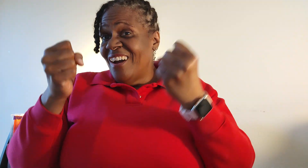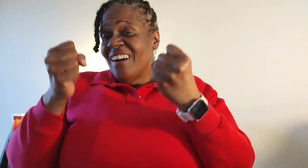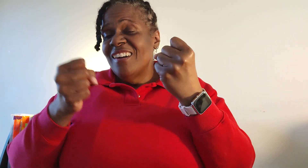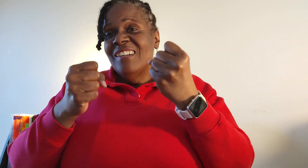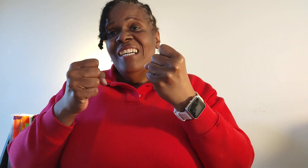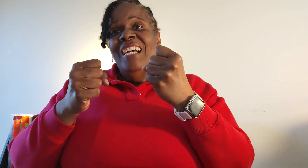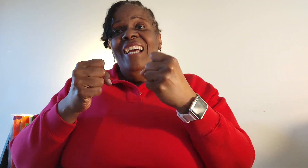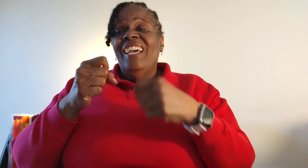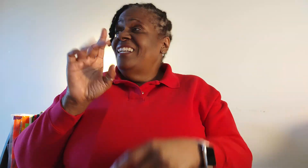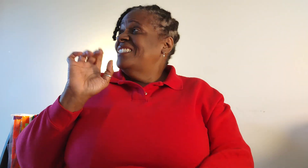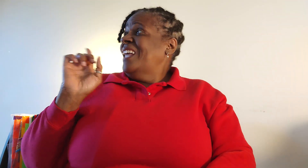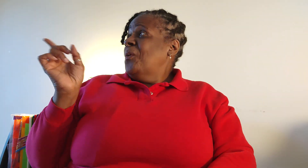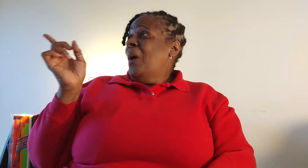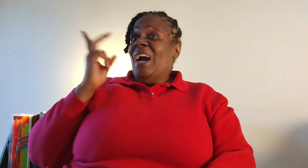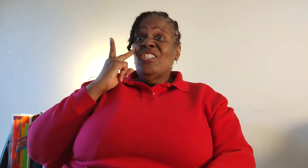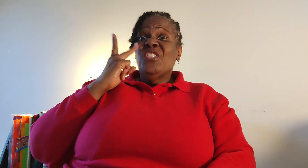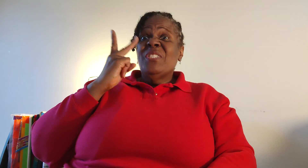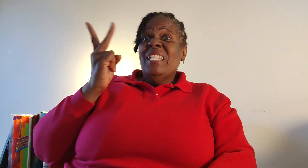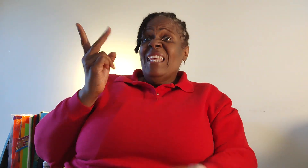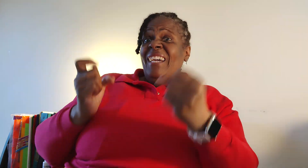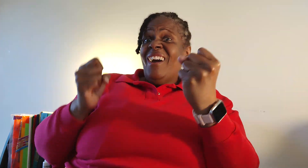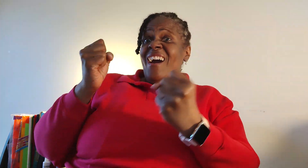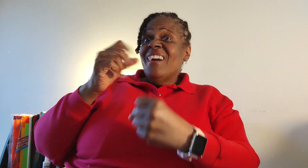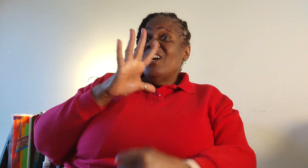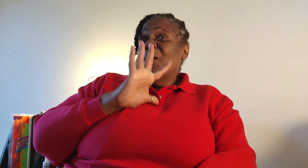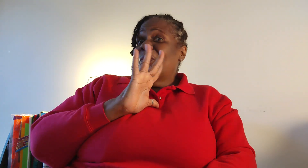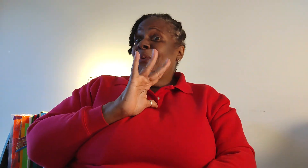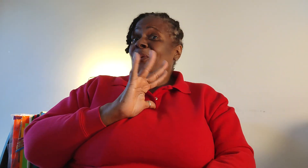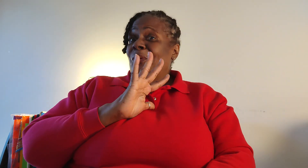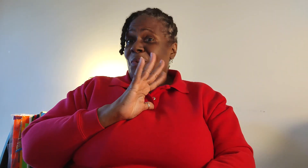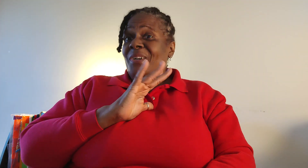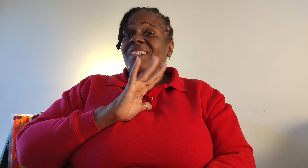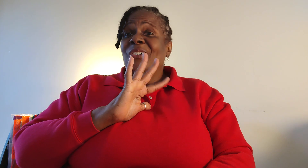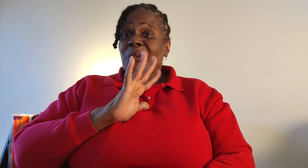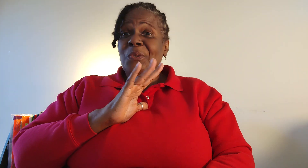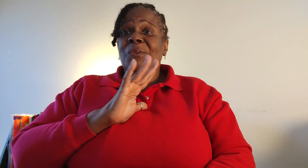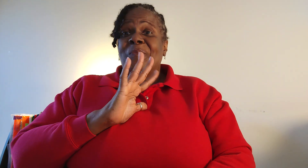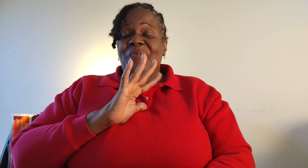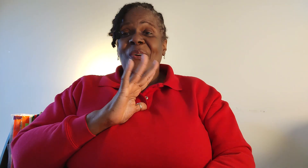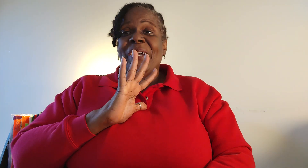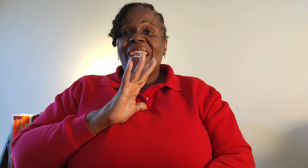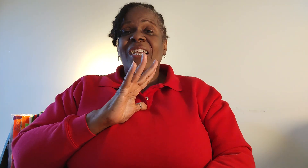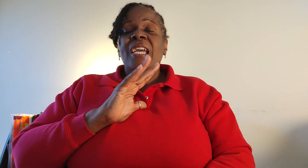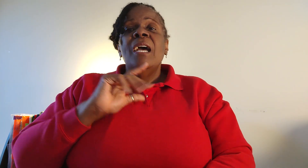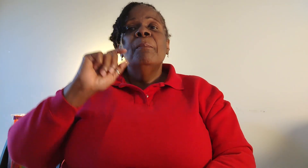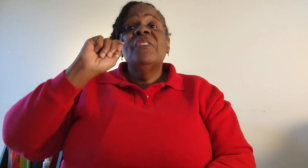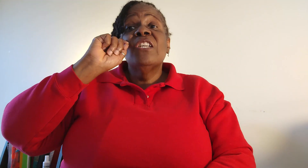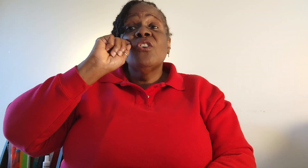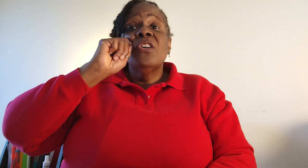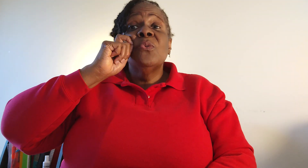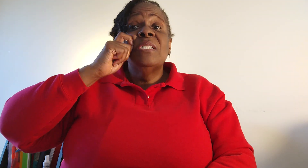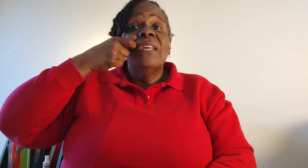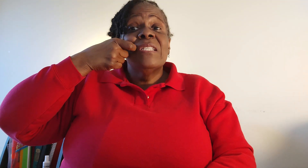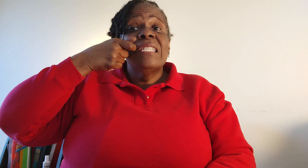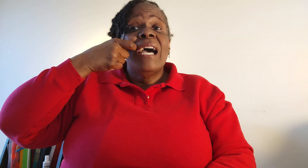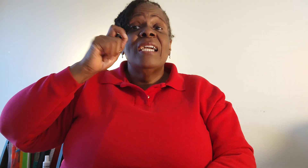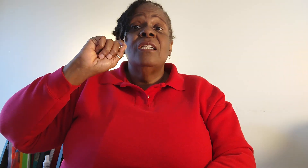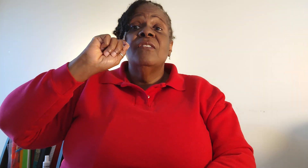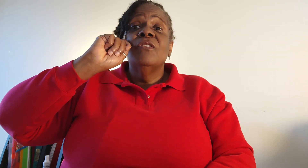car. And it's like, wow, did you see that car? Cool. Okay. But there's also another sign for